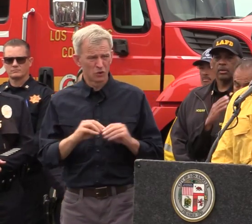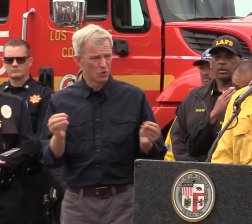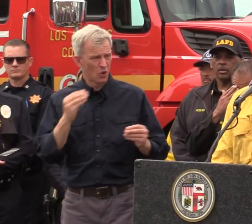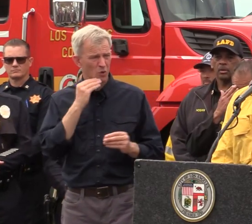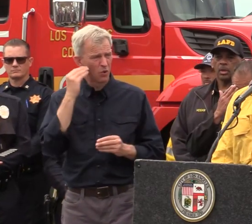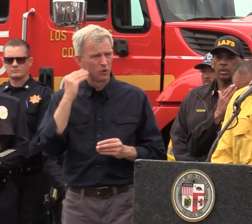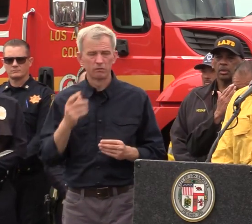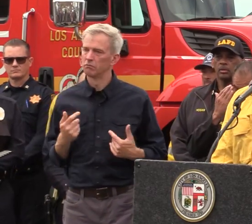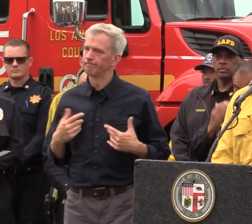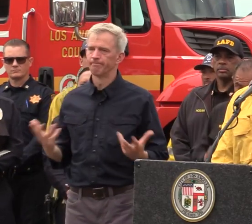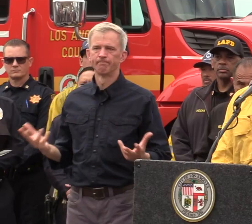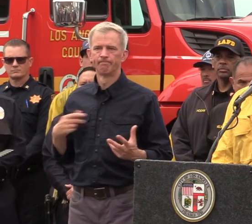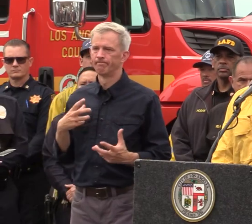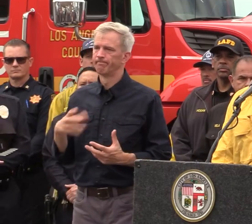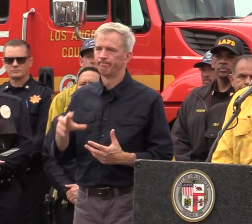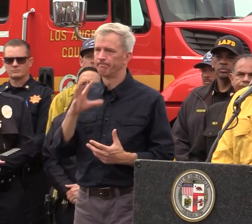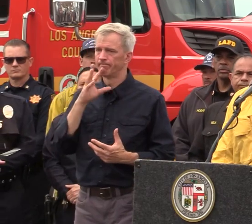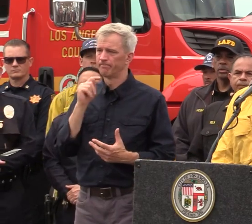I don't want to speak to that right now.